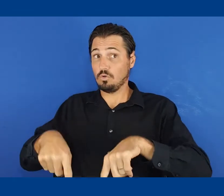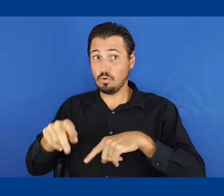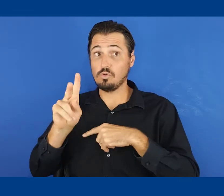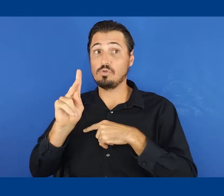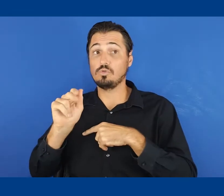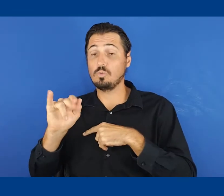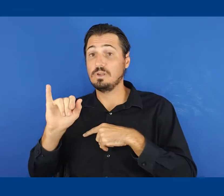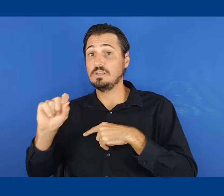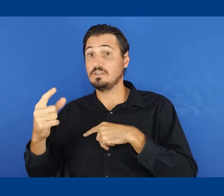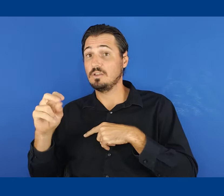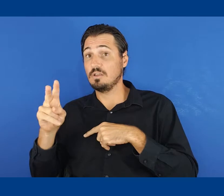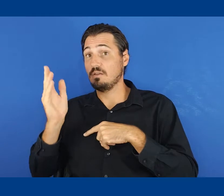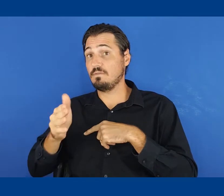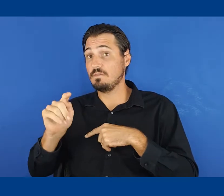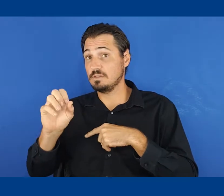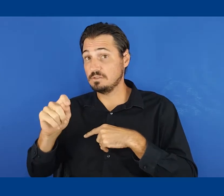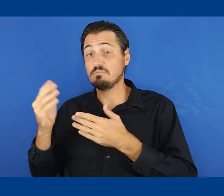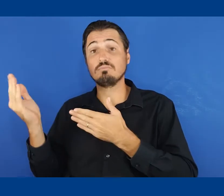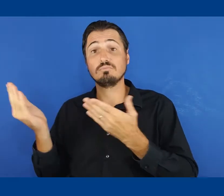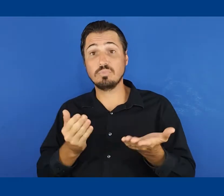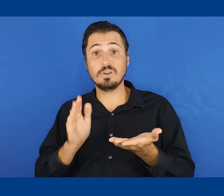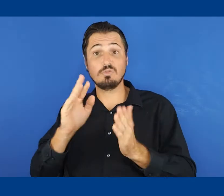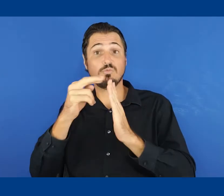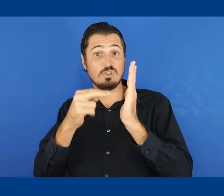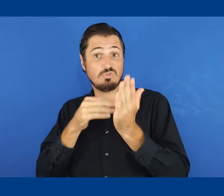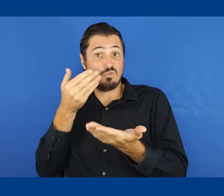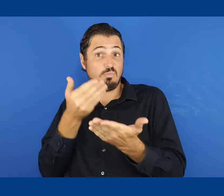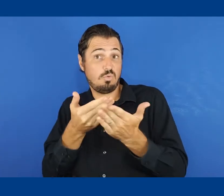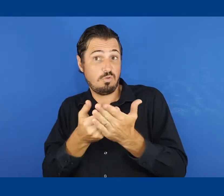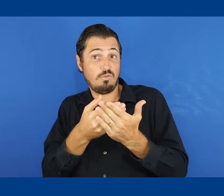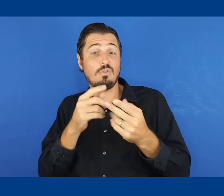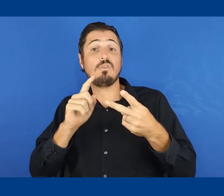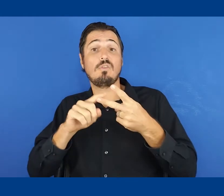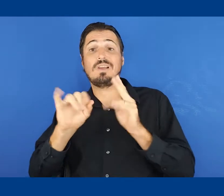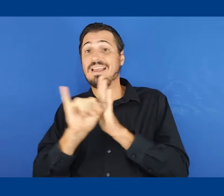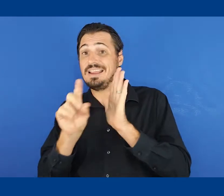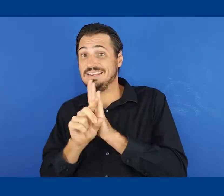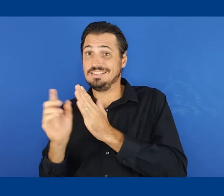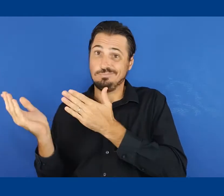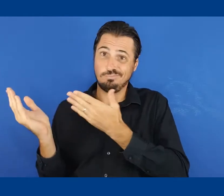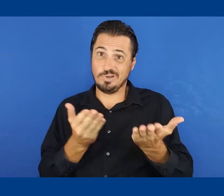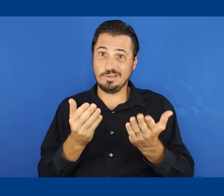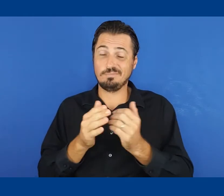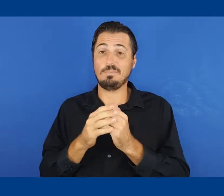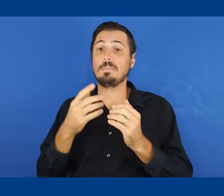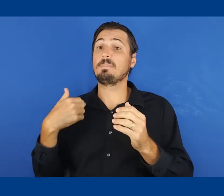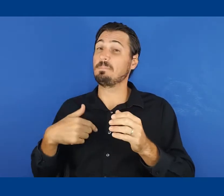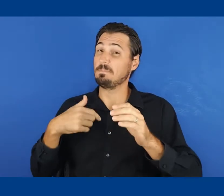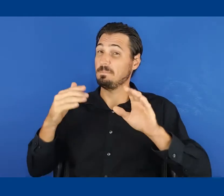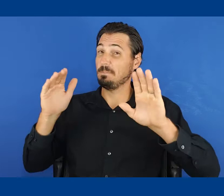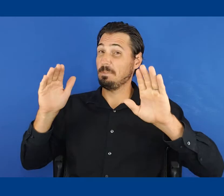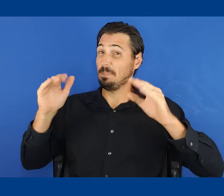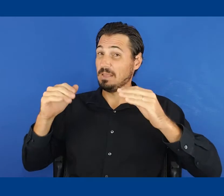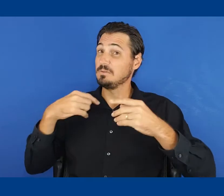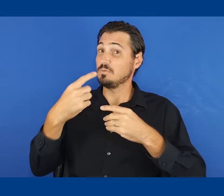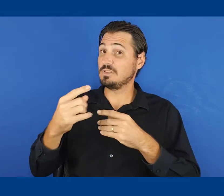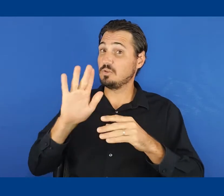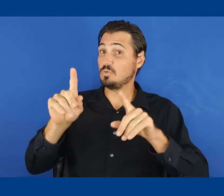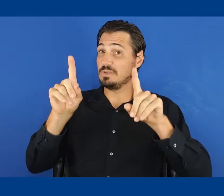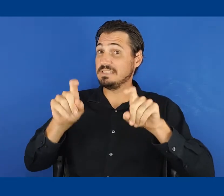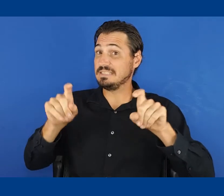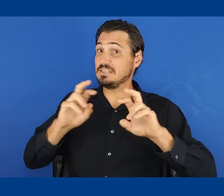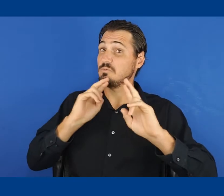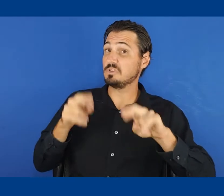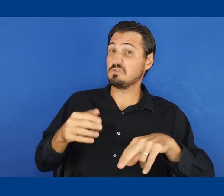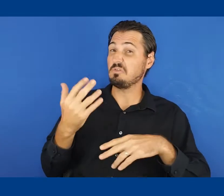your registration confirmation and an ID to the testing site. Test results are expected in 3 to 5